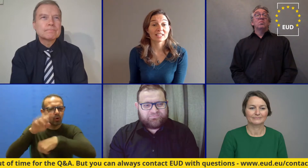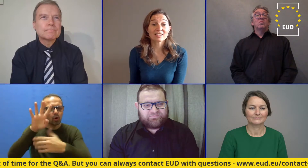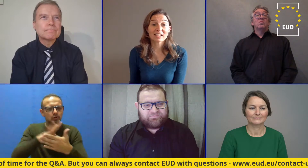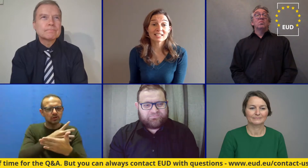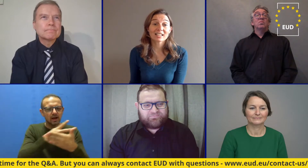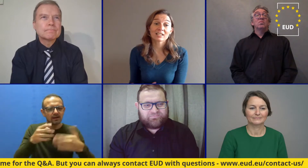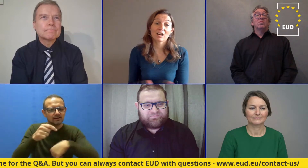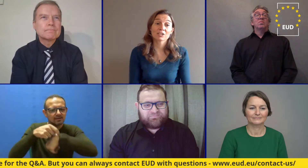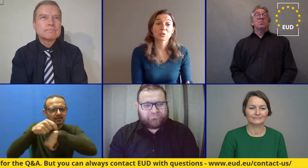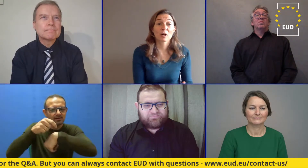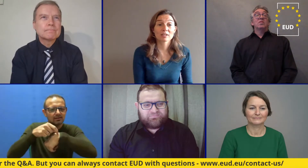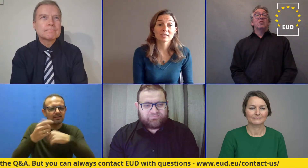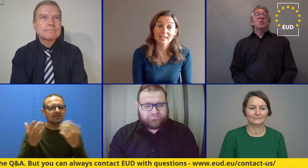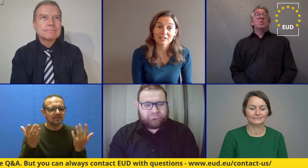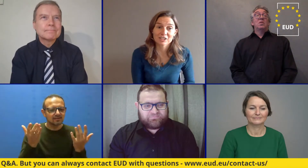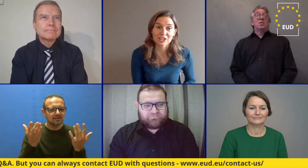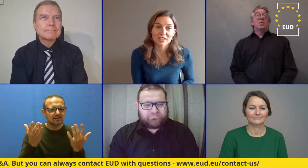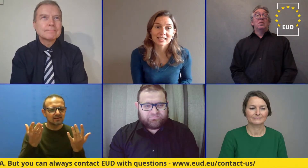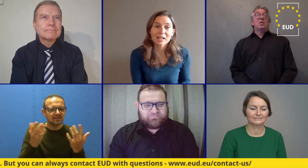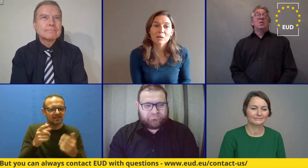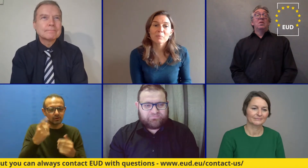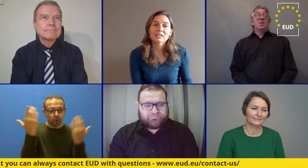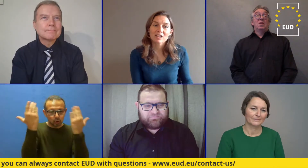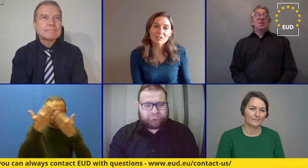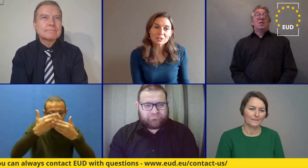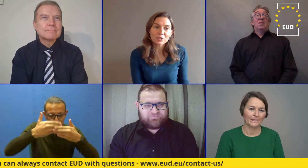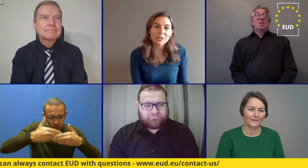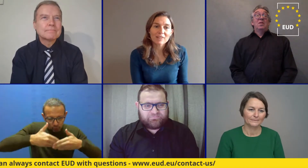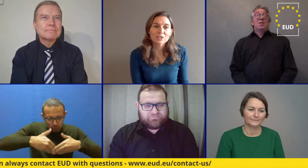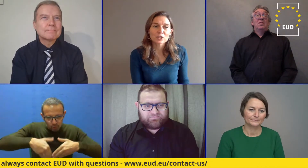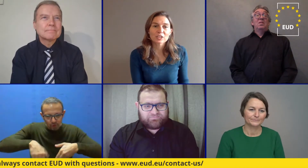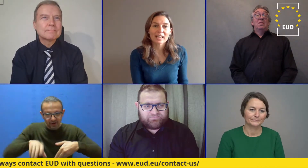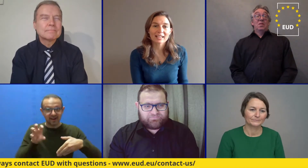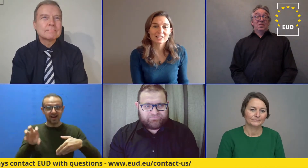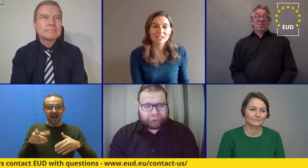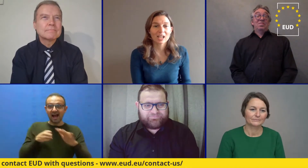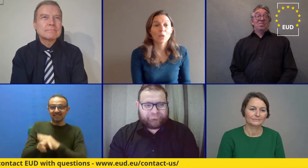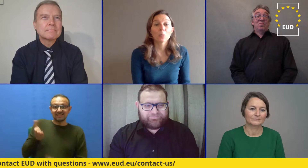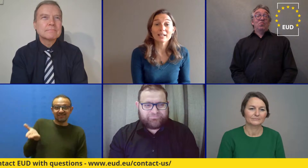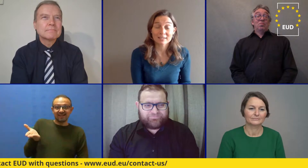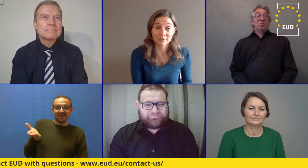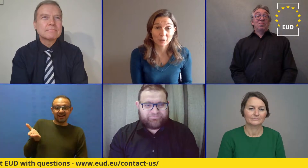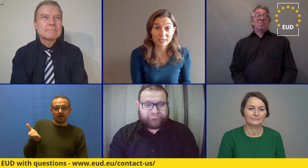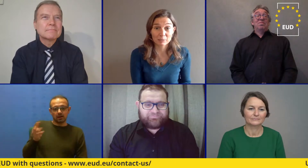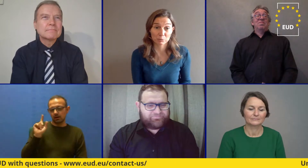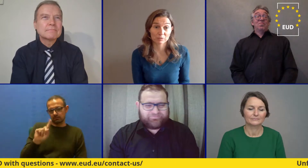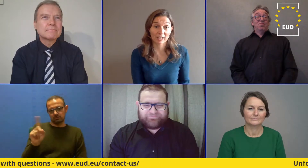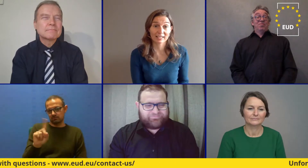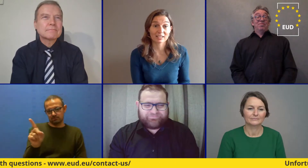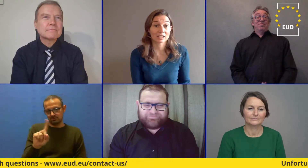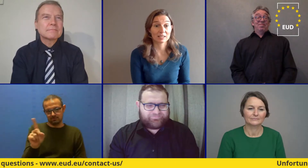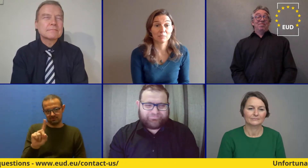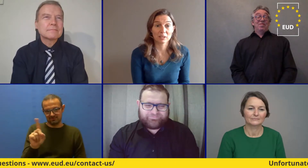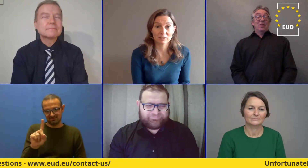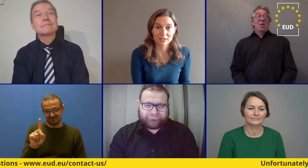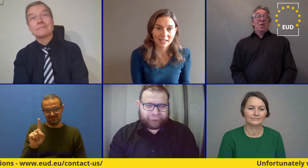on the internet and also on television. But it's also, you have to look at when it's being provided in the middle of the